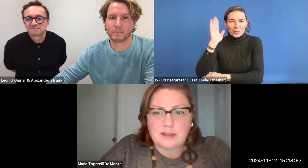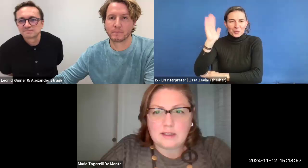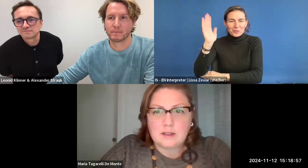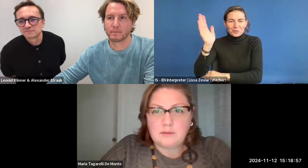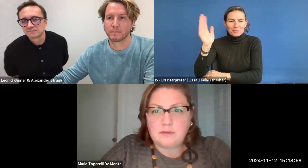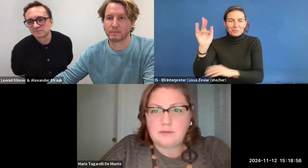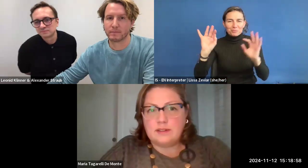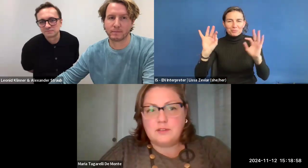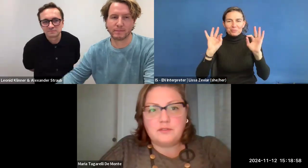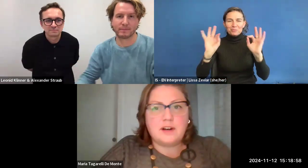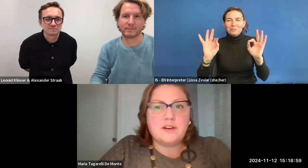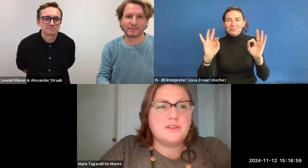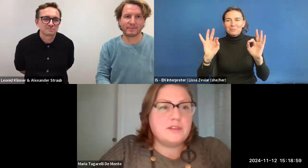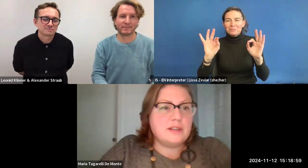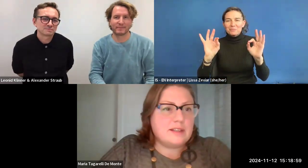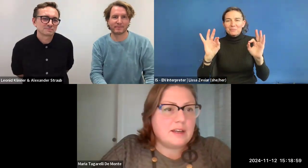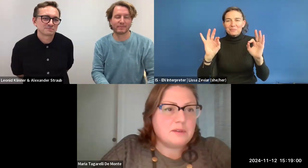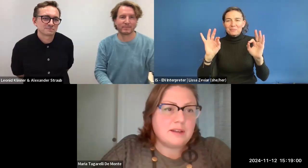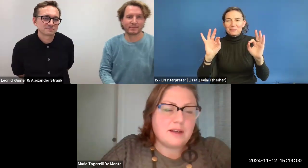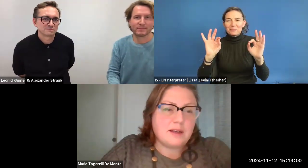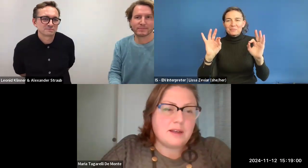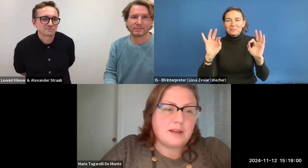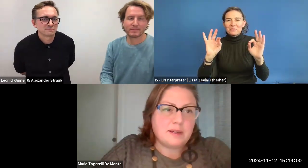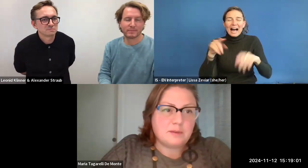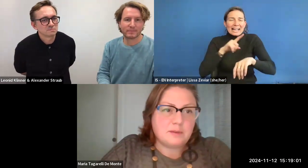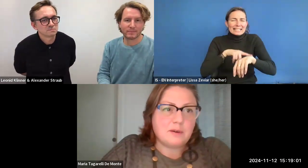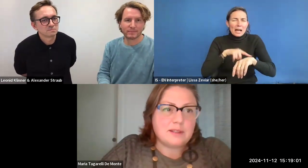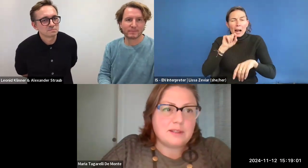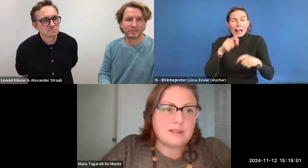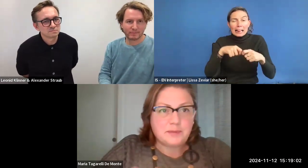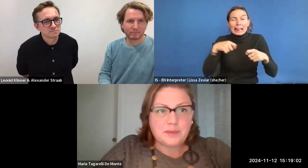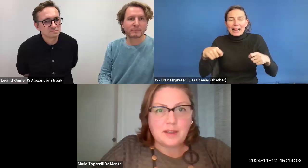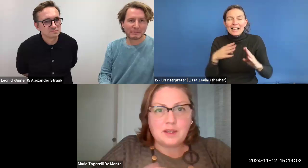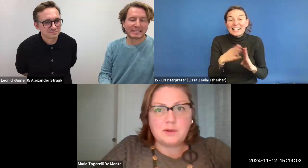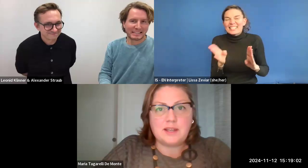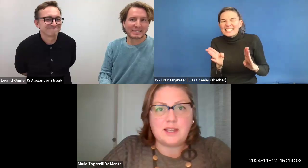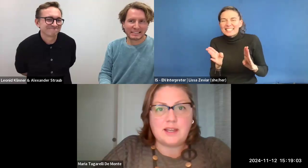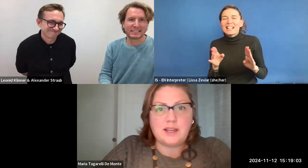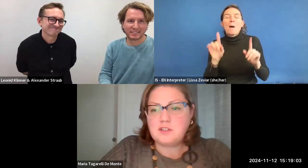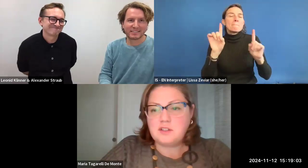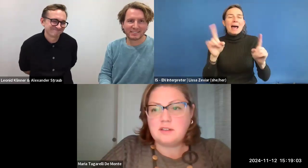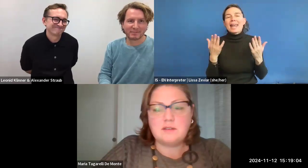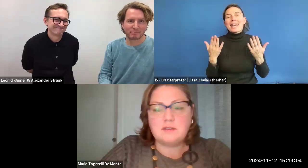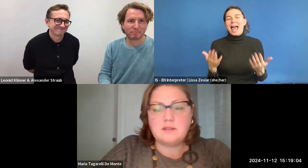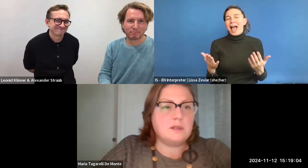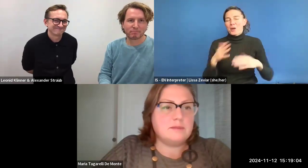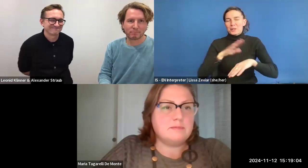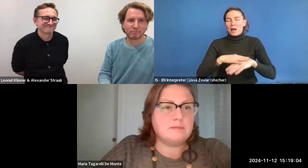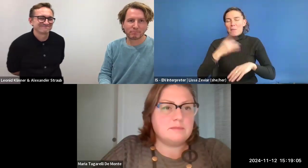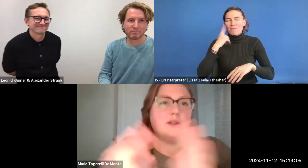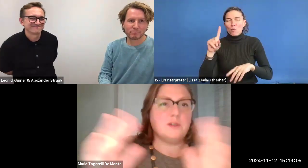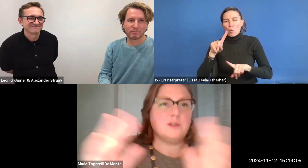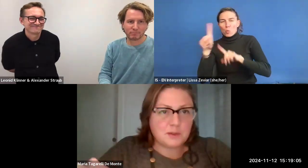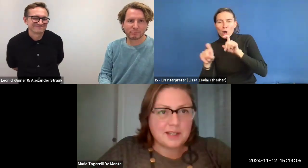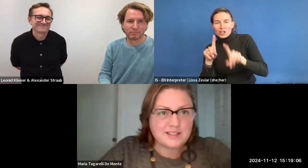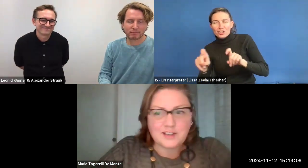Okay, we went a little farther than the allowed time, but we are now in the Q&A session,